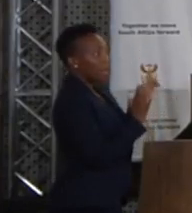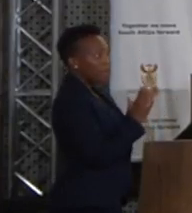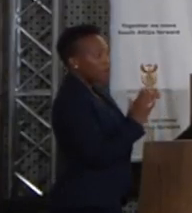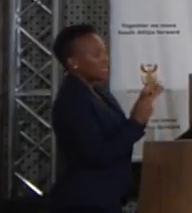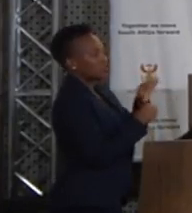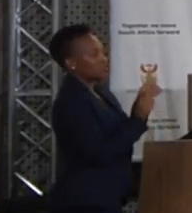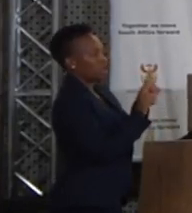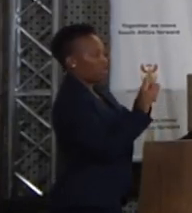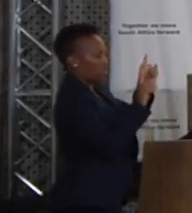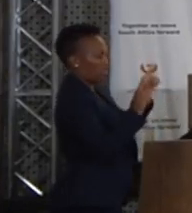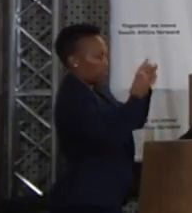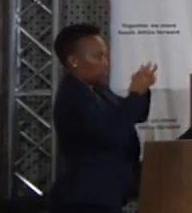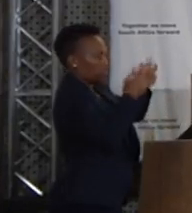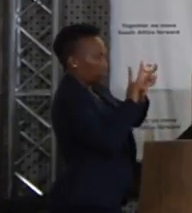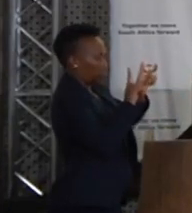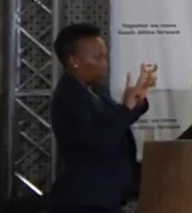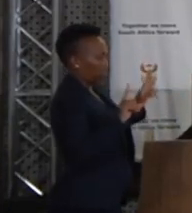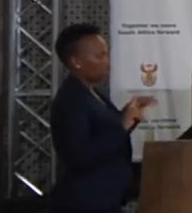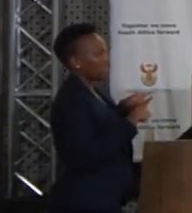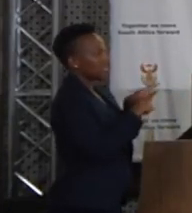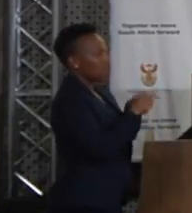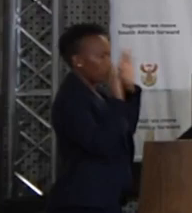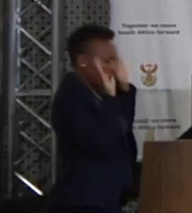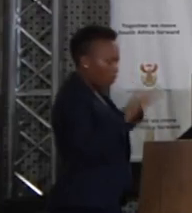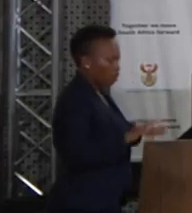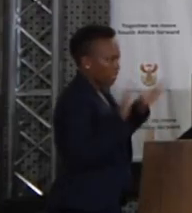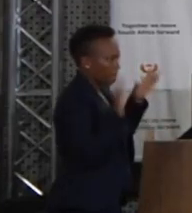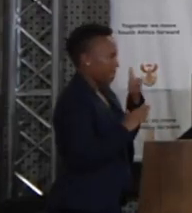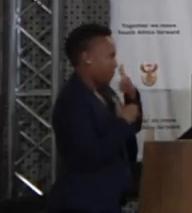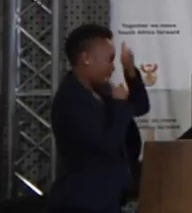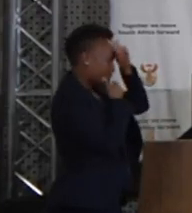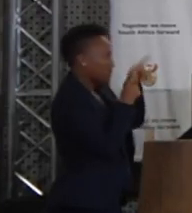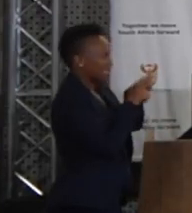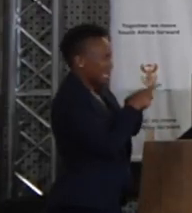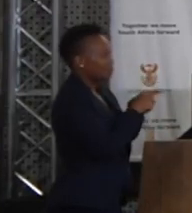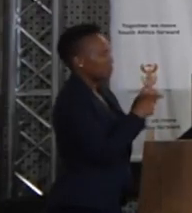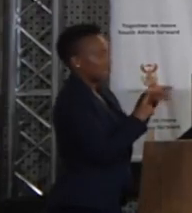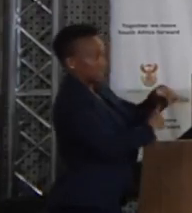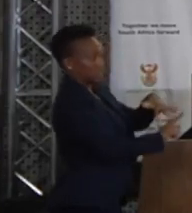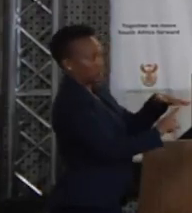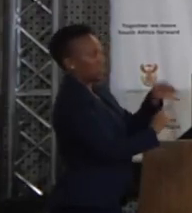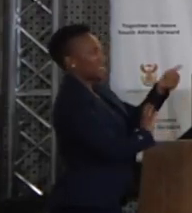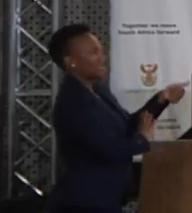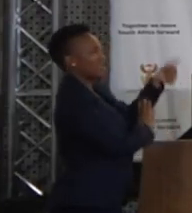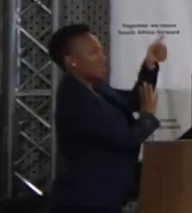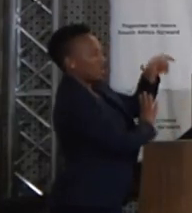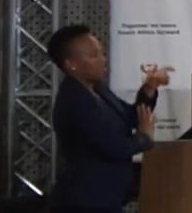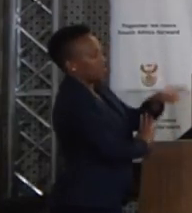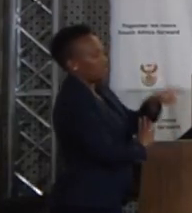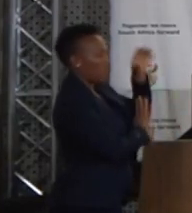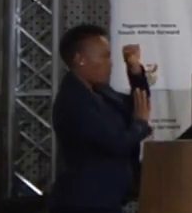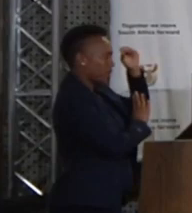are achieved, even within this context of the Muslim unique kind of a circumstance, the senior person will be able to look at